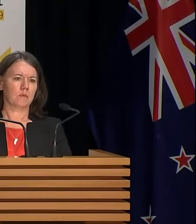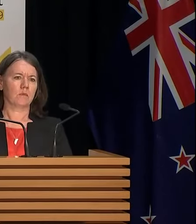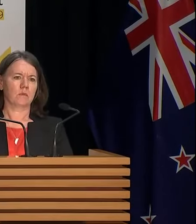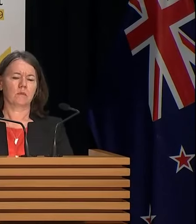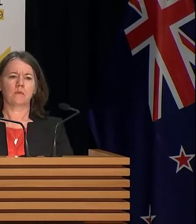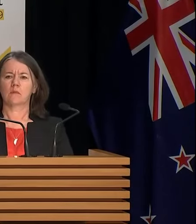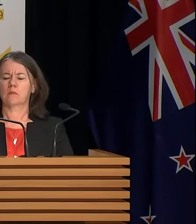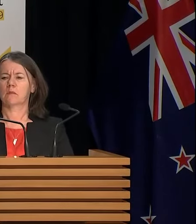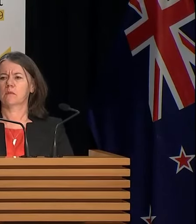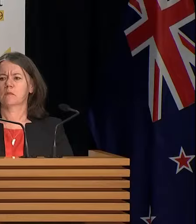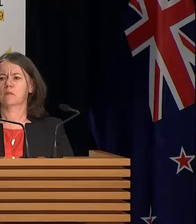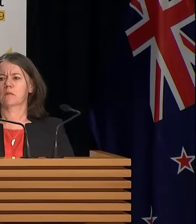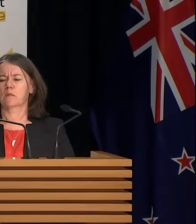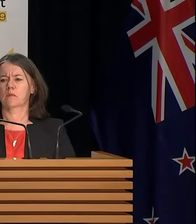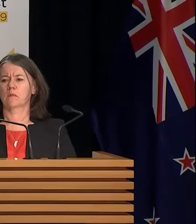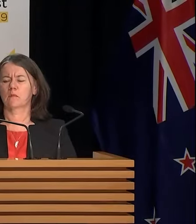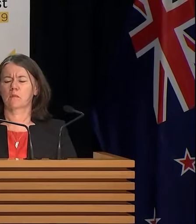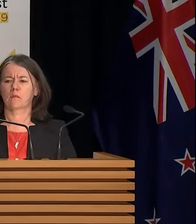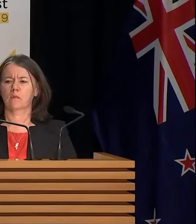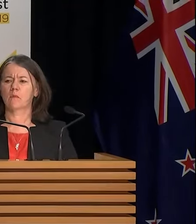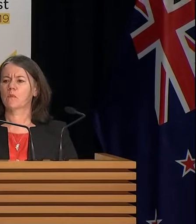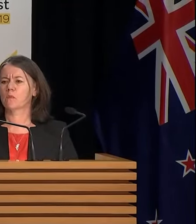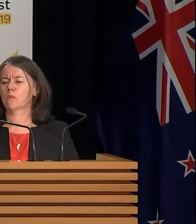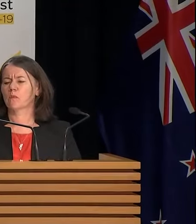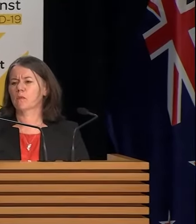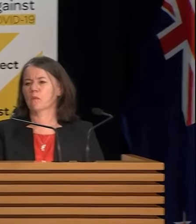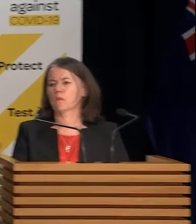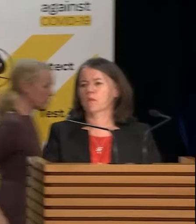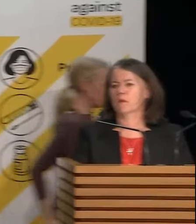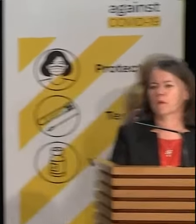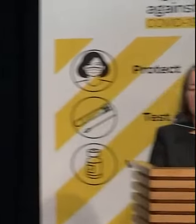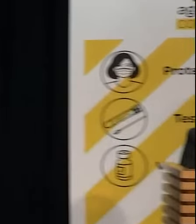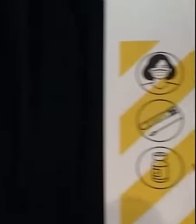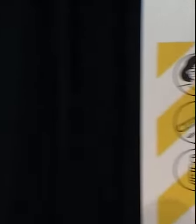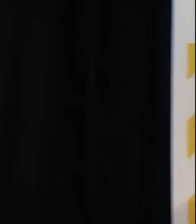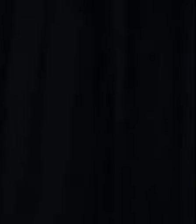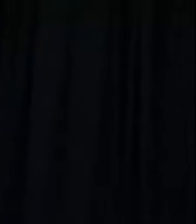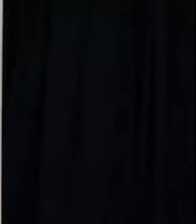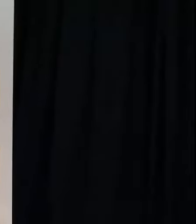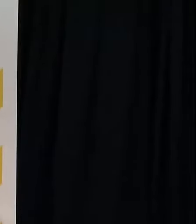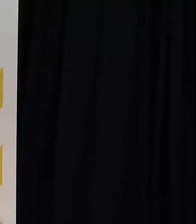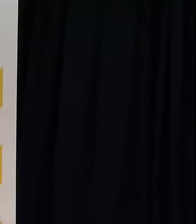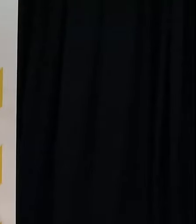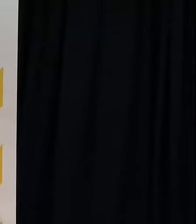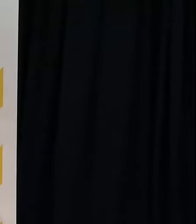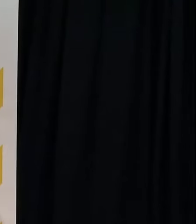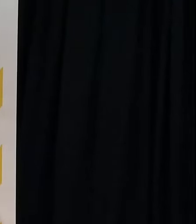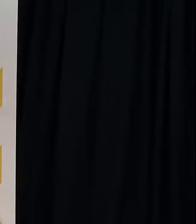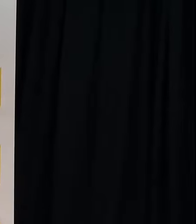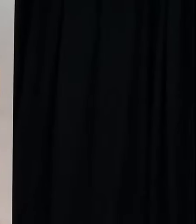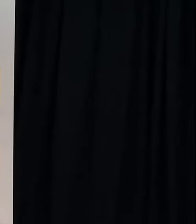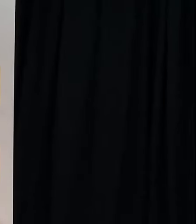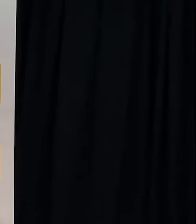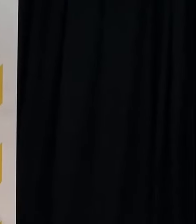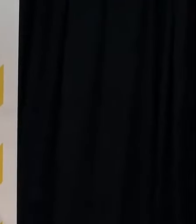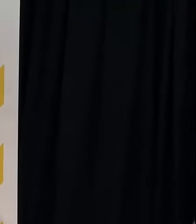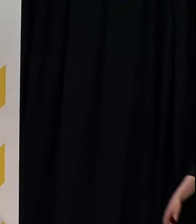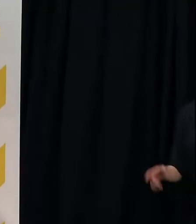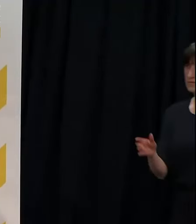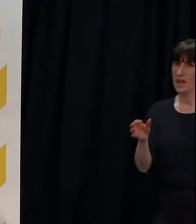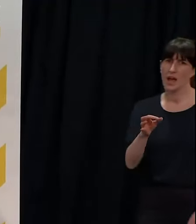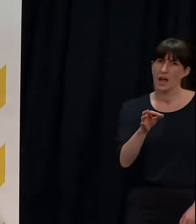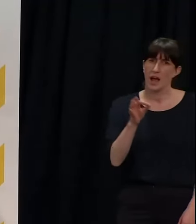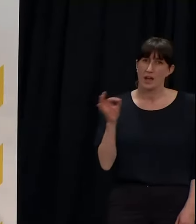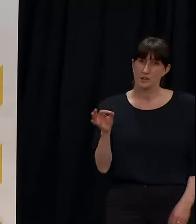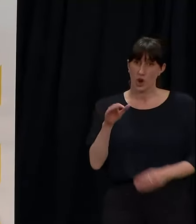the Jason vaccine? and then Benedict. my apologies if this has already been asked, but what's the plan with the next mass vaccination session at MIT? Is that